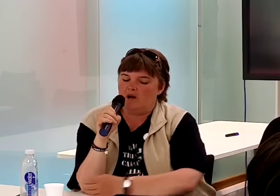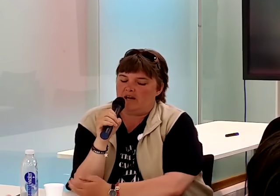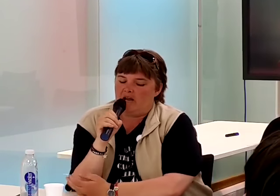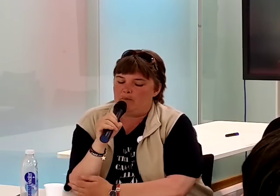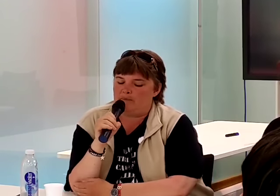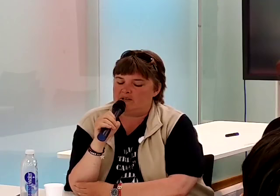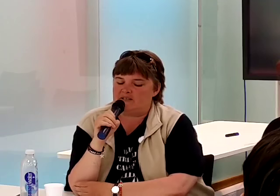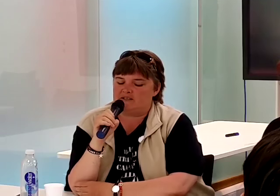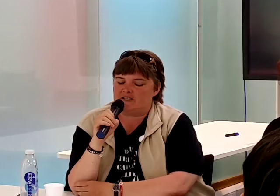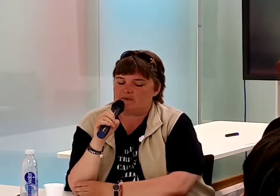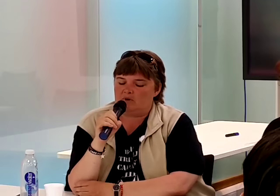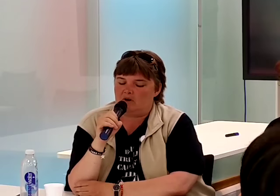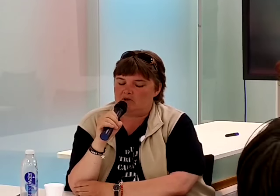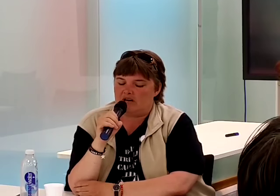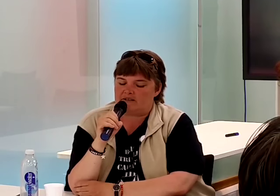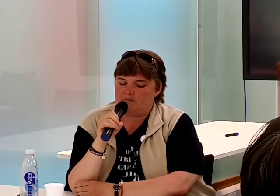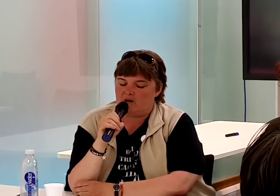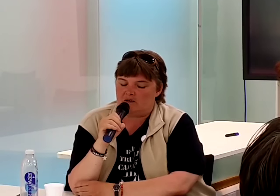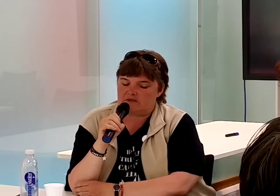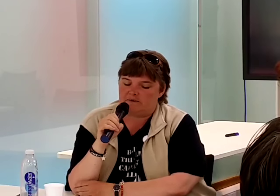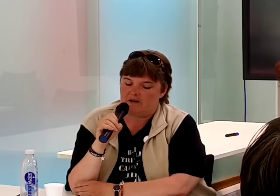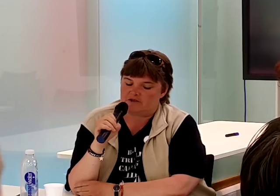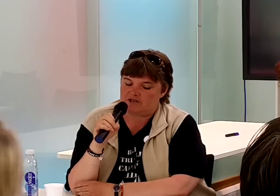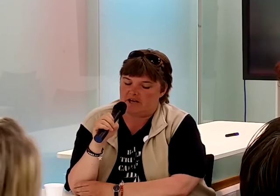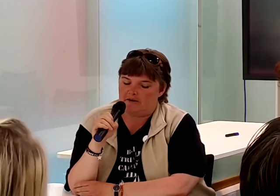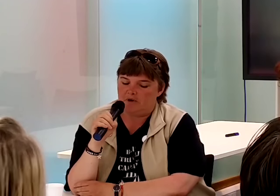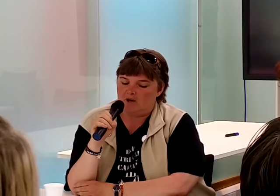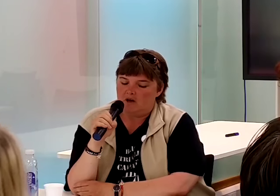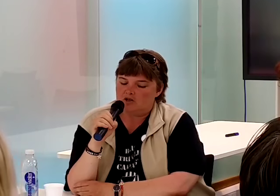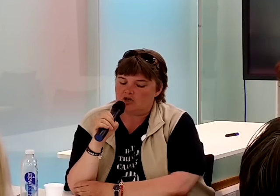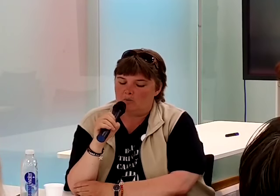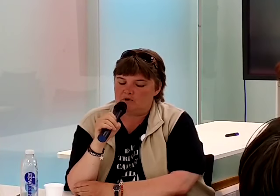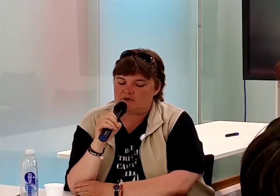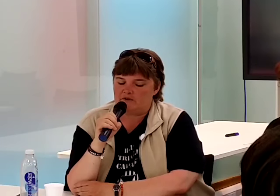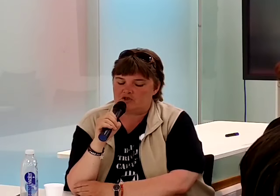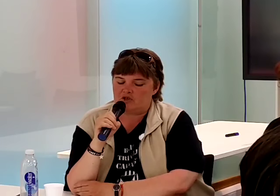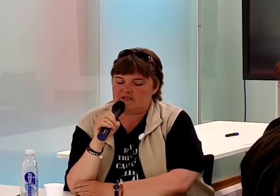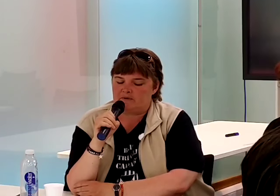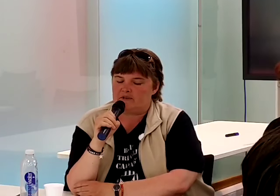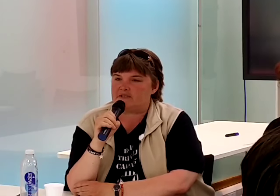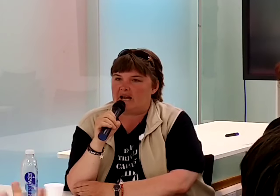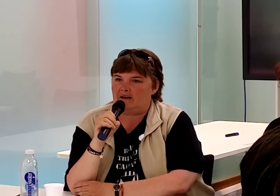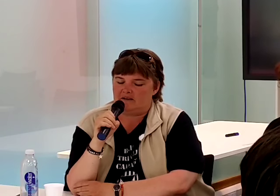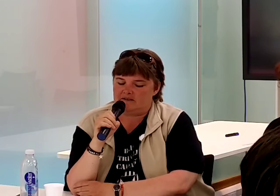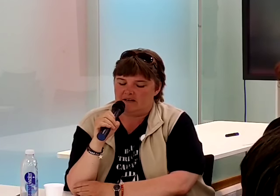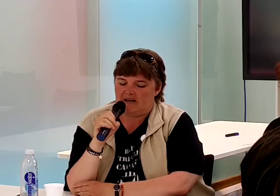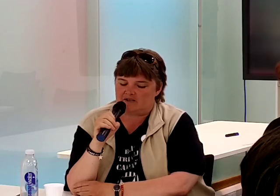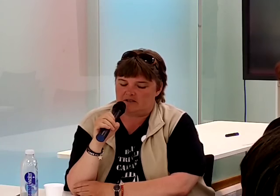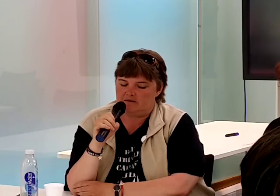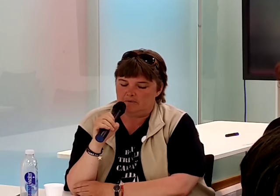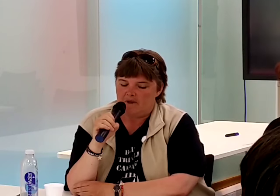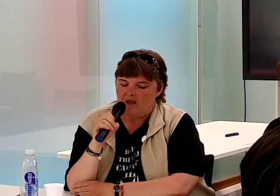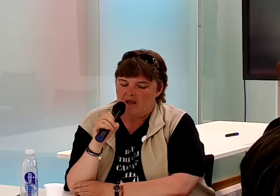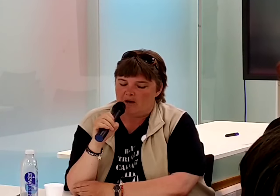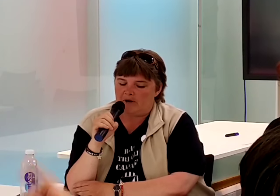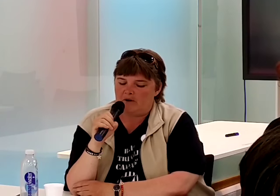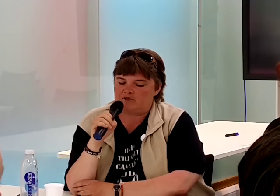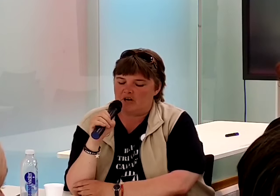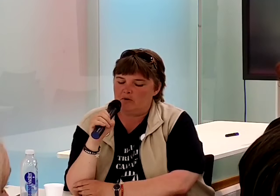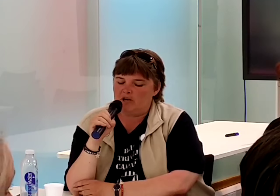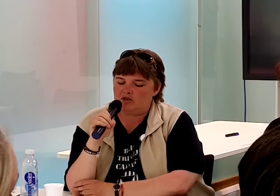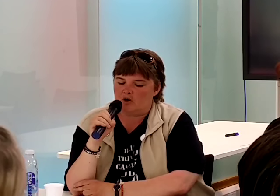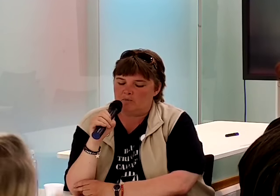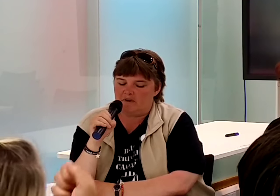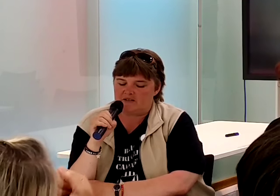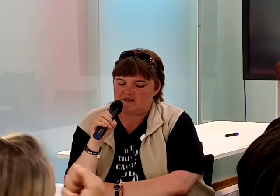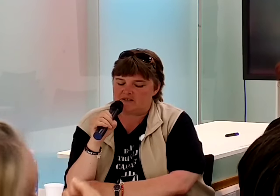took over the work capability assessment contract in March of last year. John was on the streets with us at our London action, and